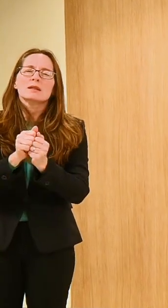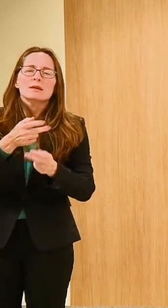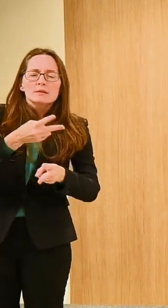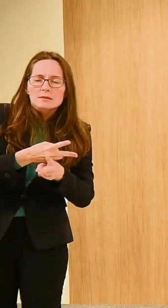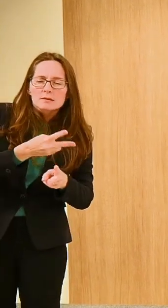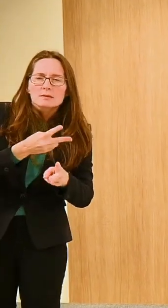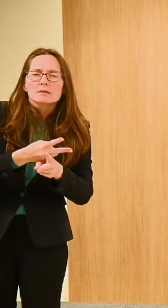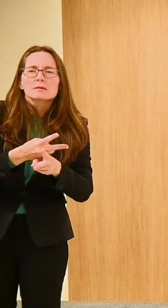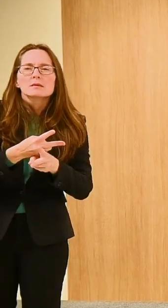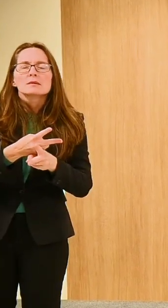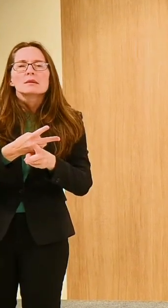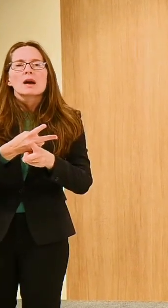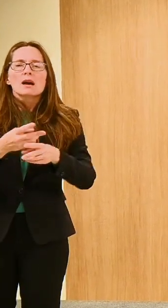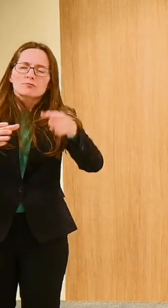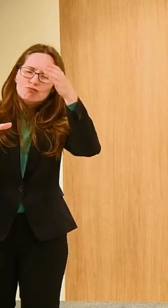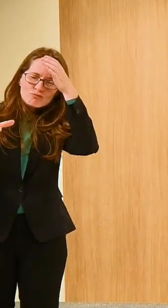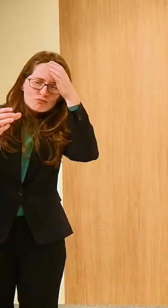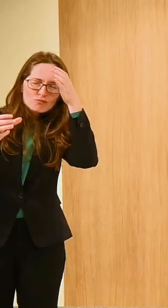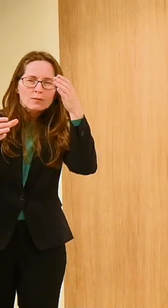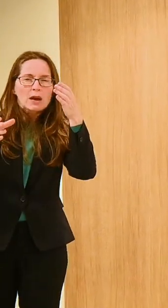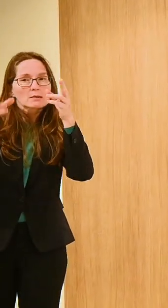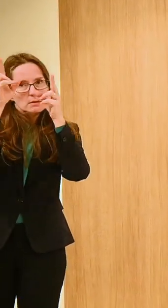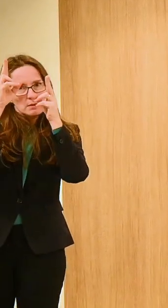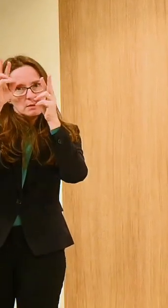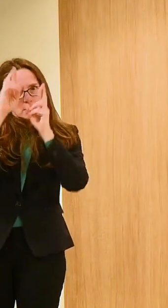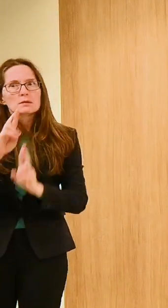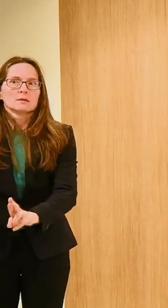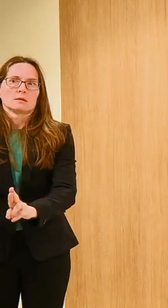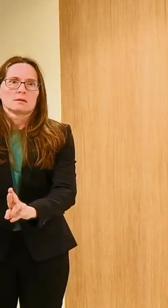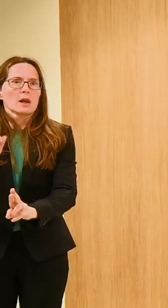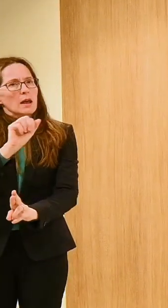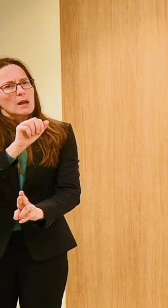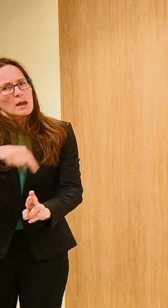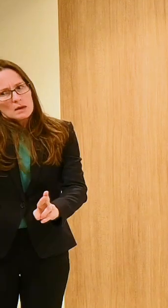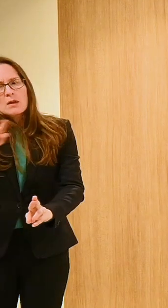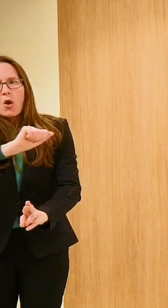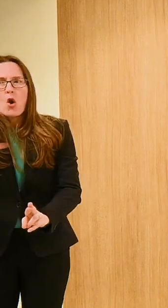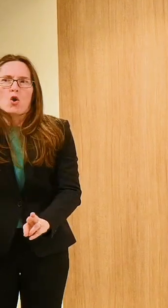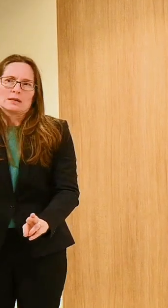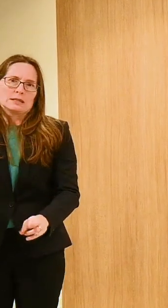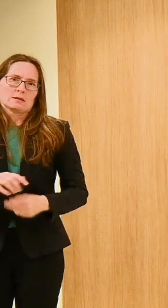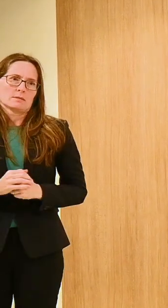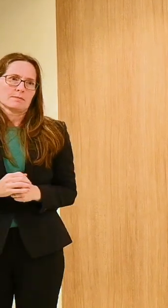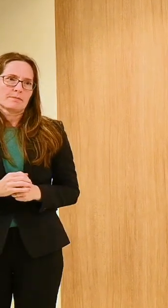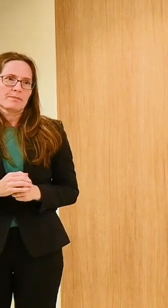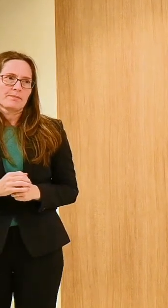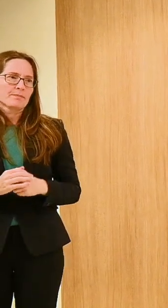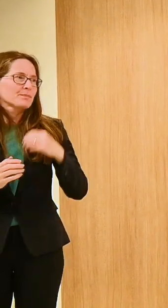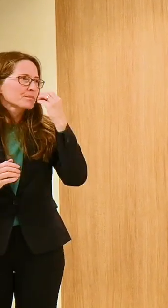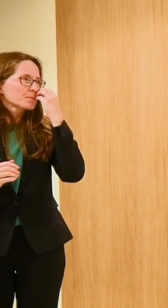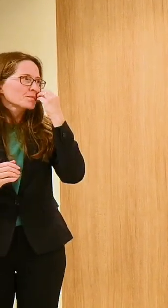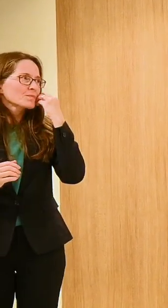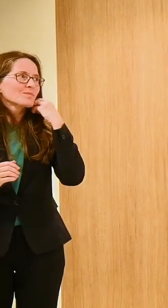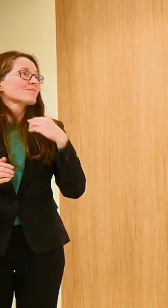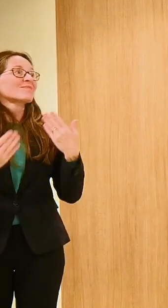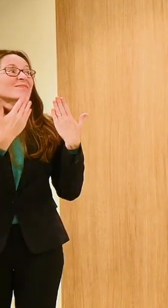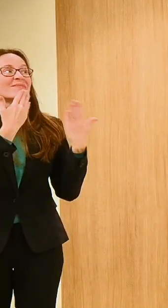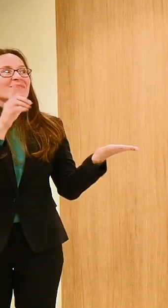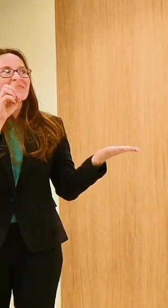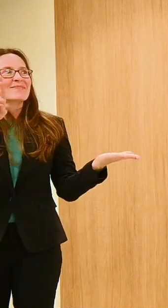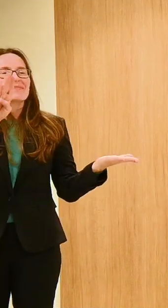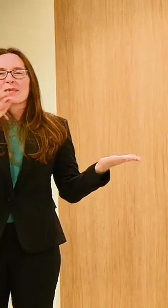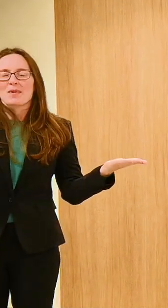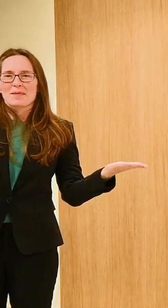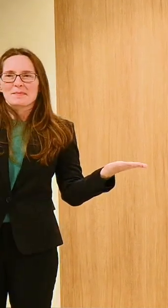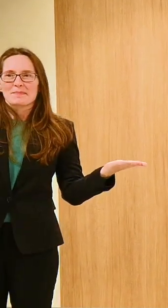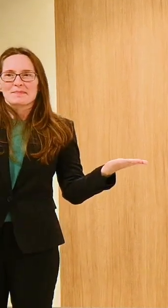that they all need. I can't thank the members who've been mentioned already, County Executive Dr.